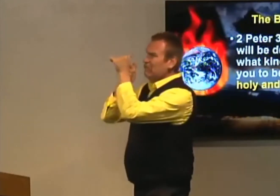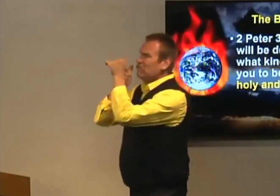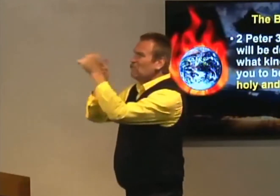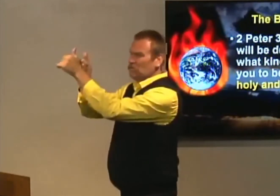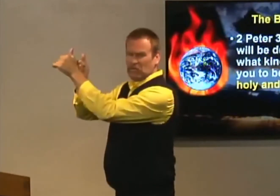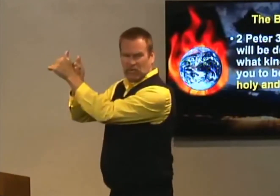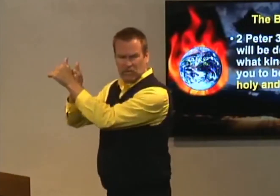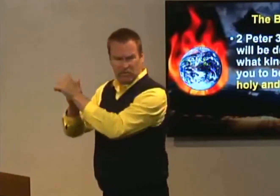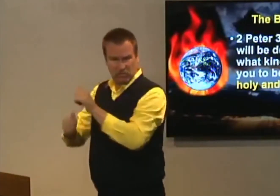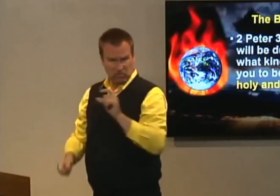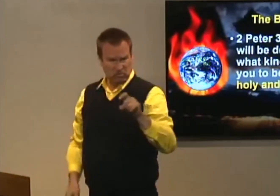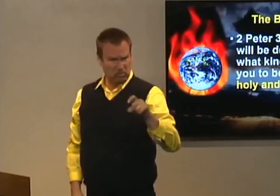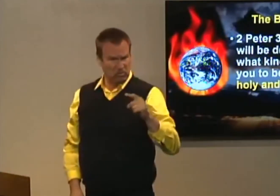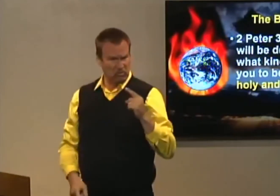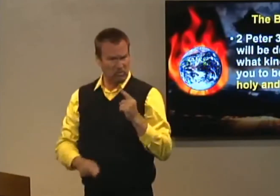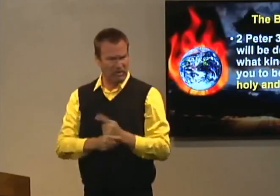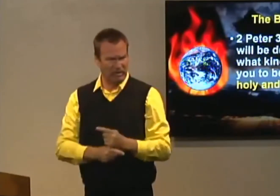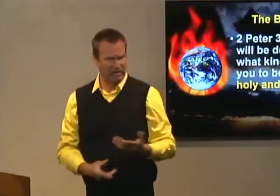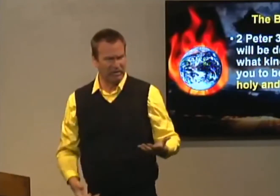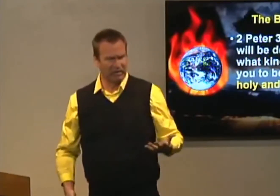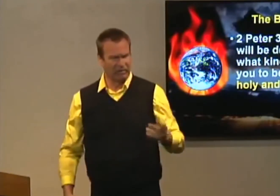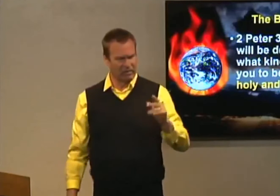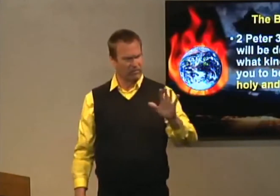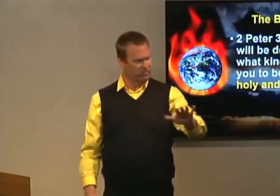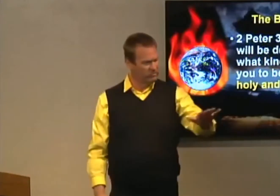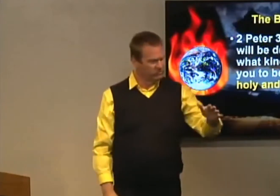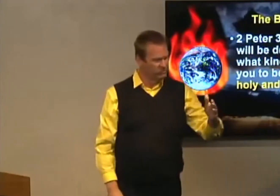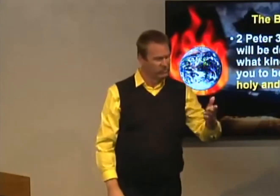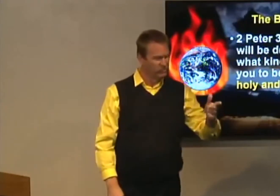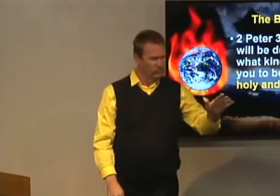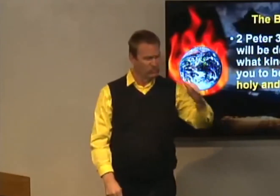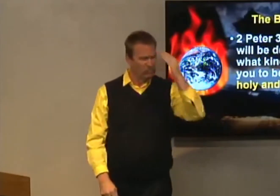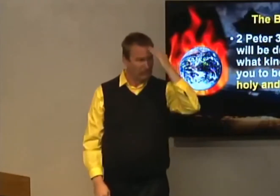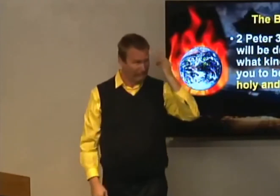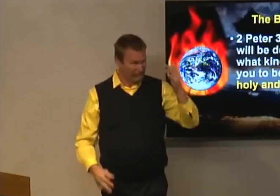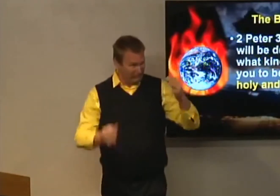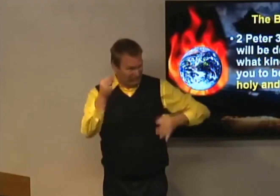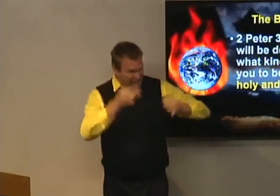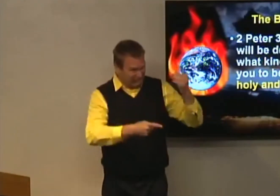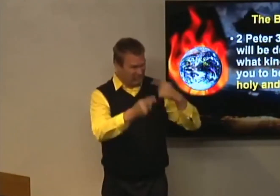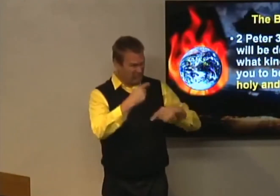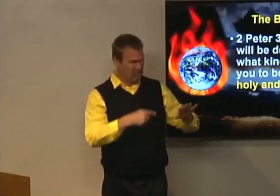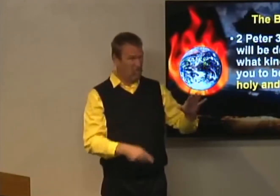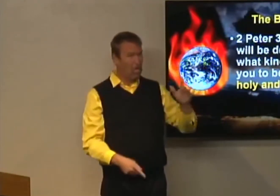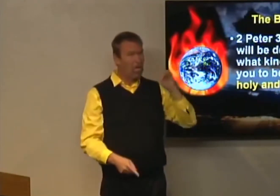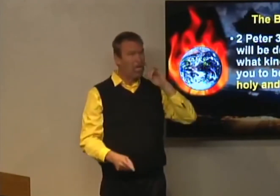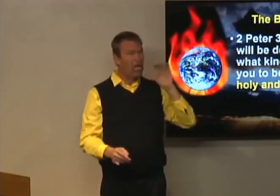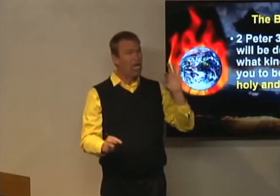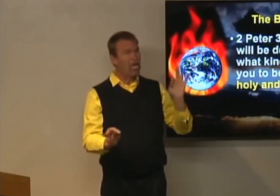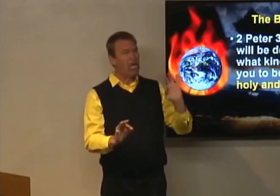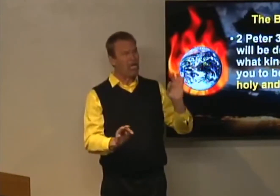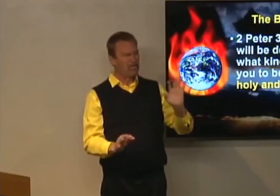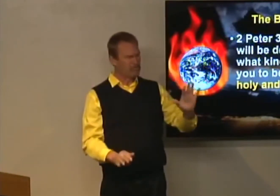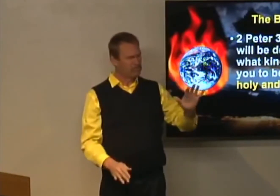be thoughtless. You should follow God, right? Well, we know that, right? We know there'll be judgment.